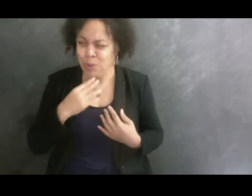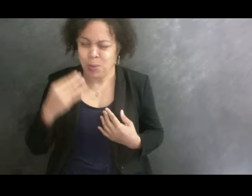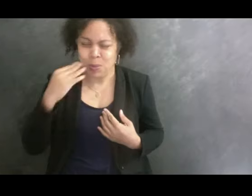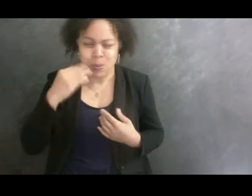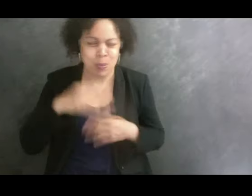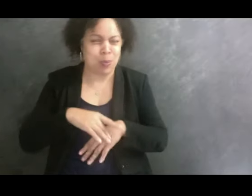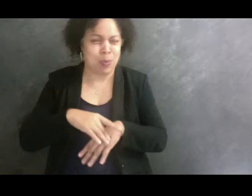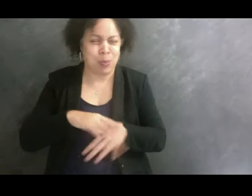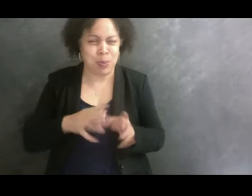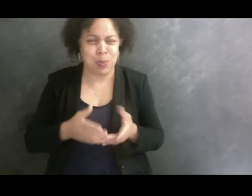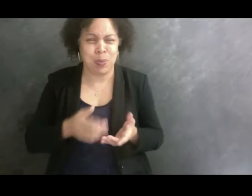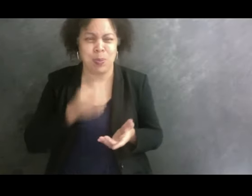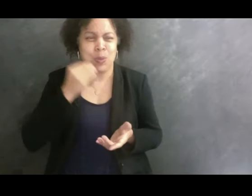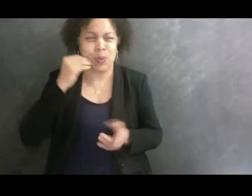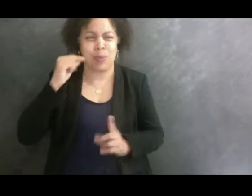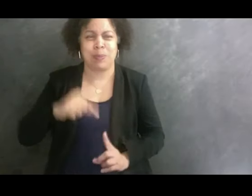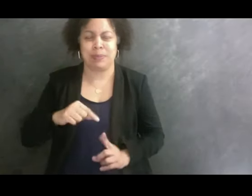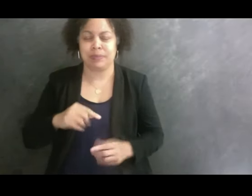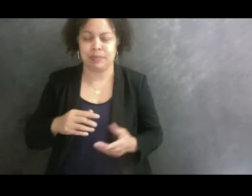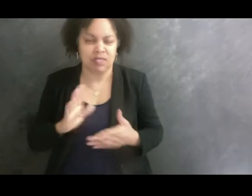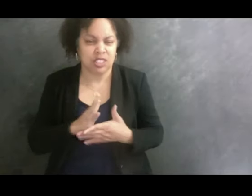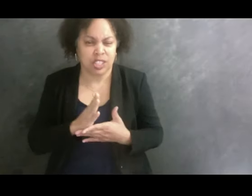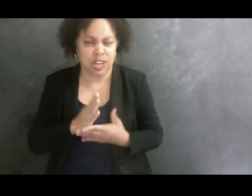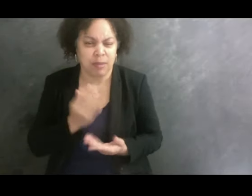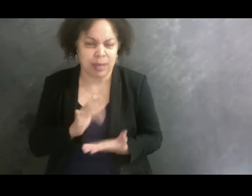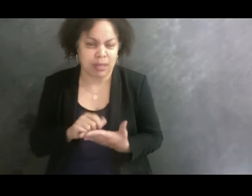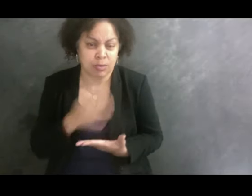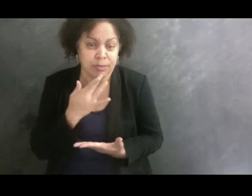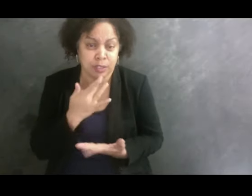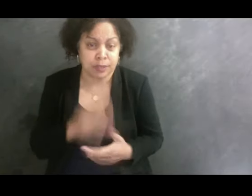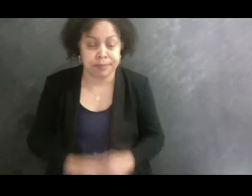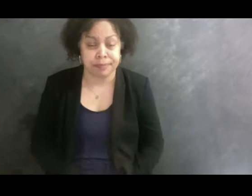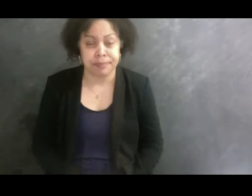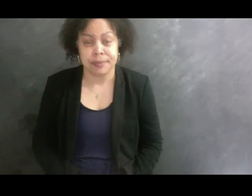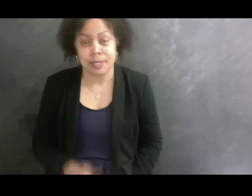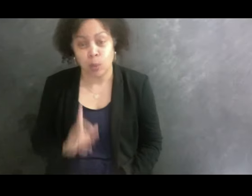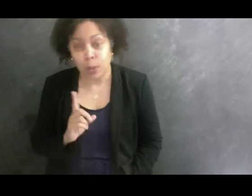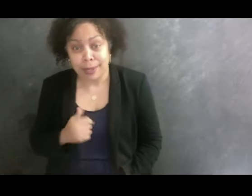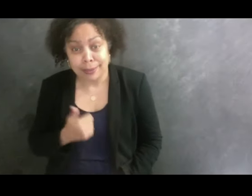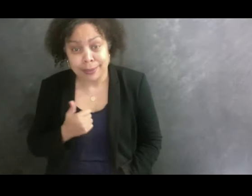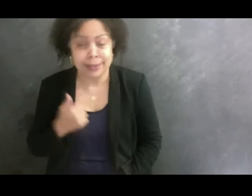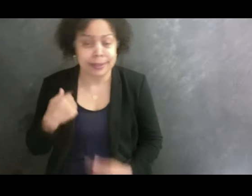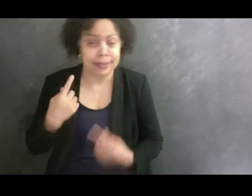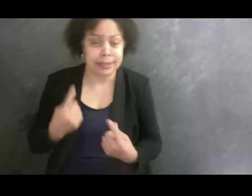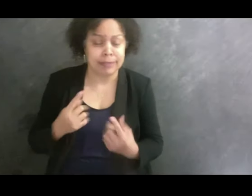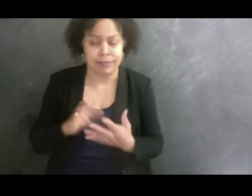your hometown is and what information you want to give to us about where you've lived in the